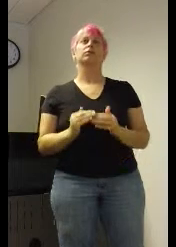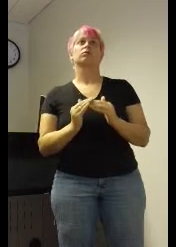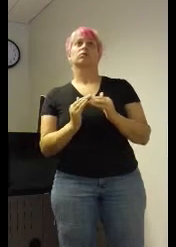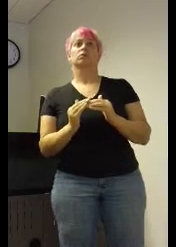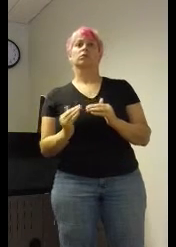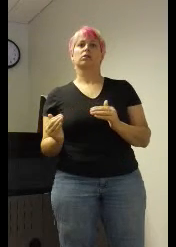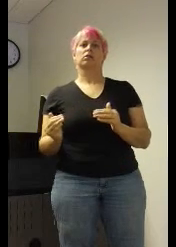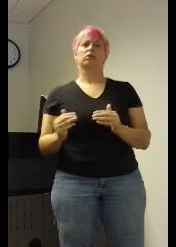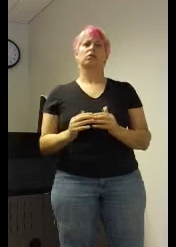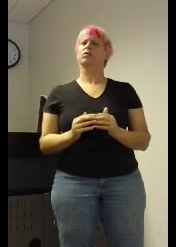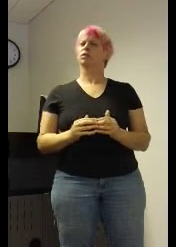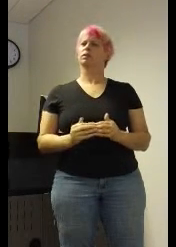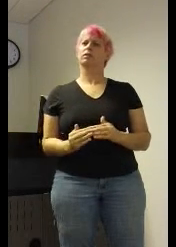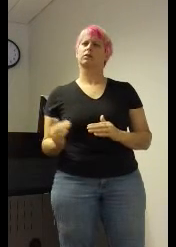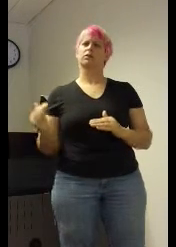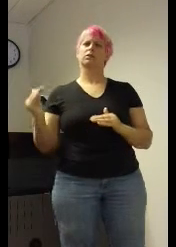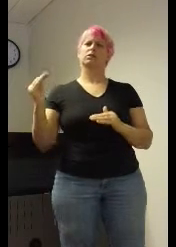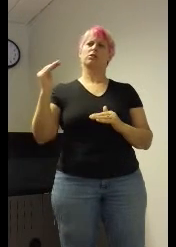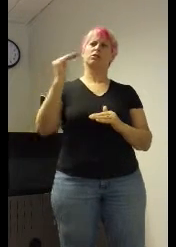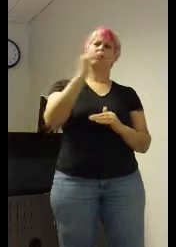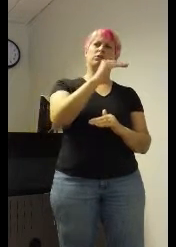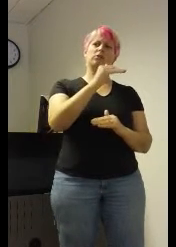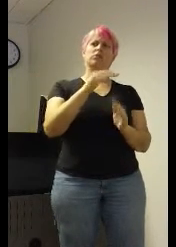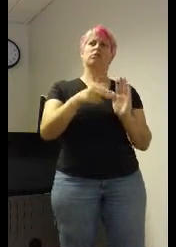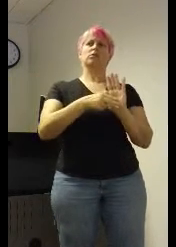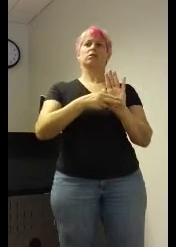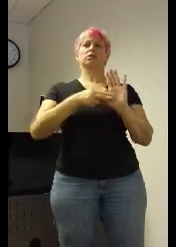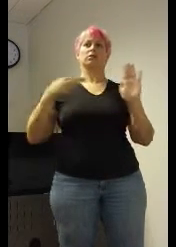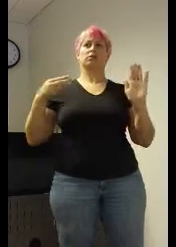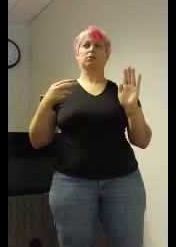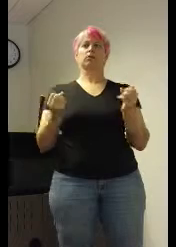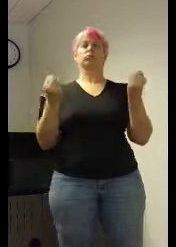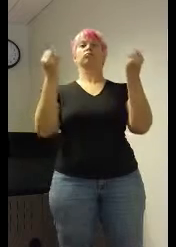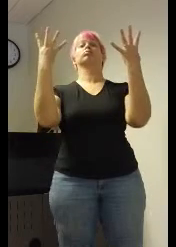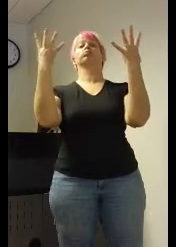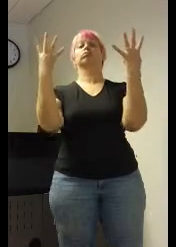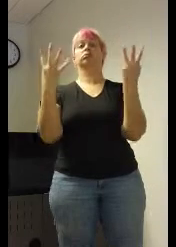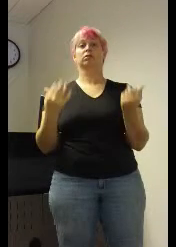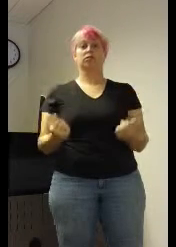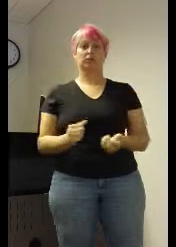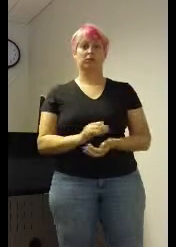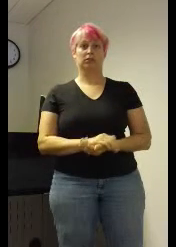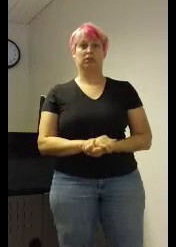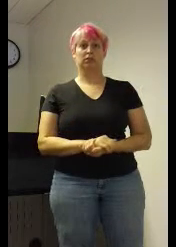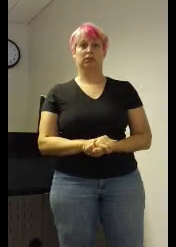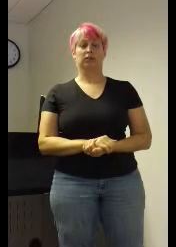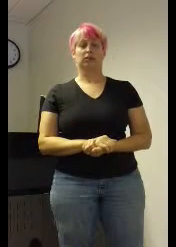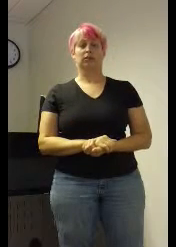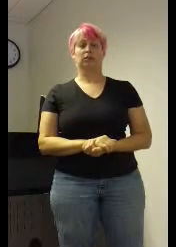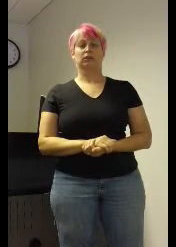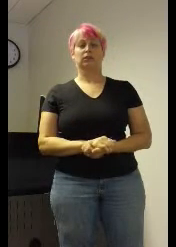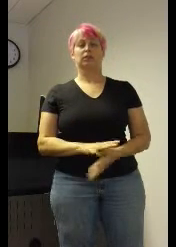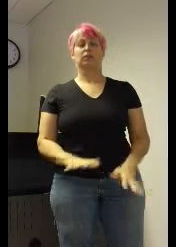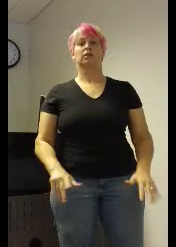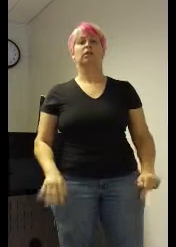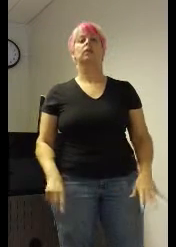may point to people, say they have it. Maybe they don't have it, but it has been proven to exist. There